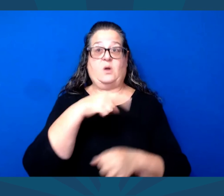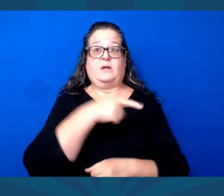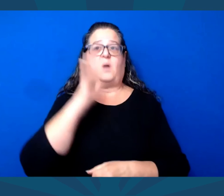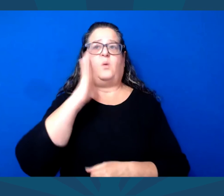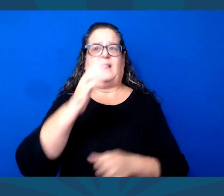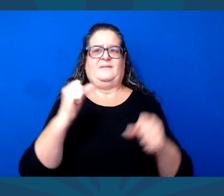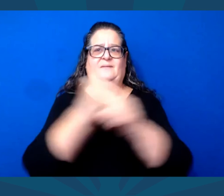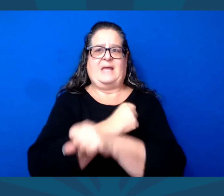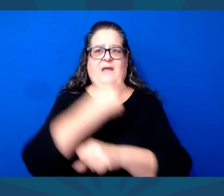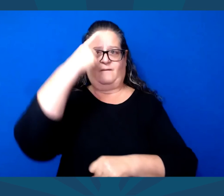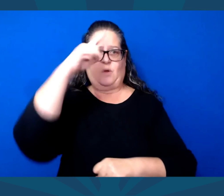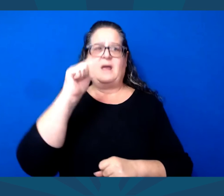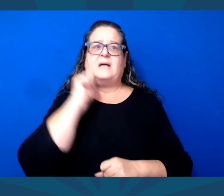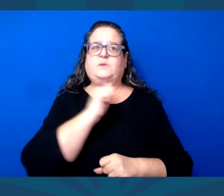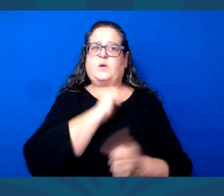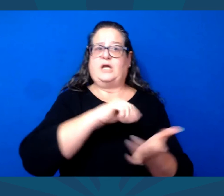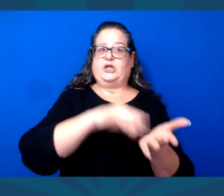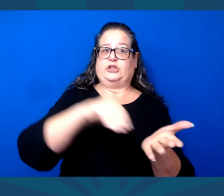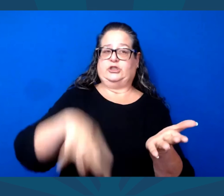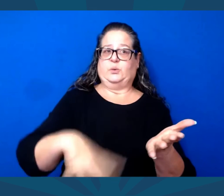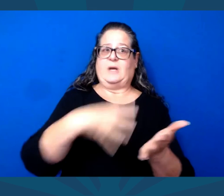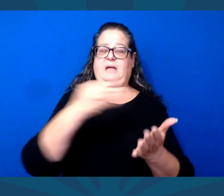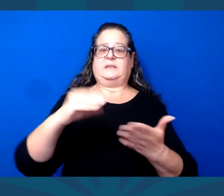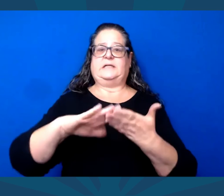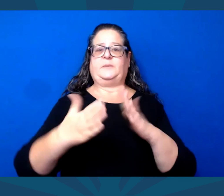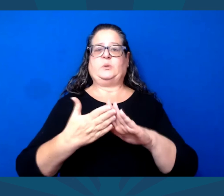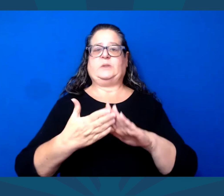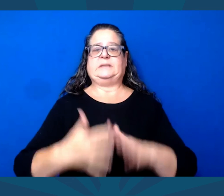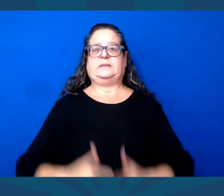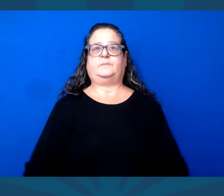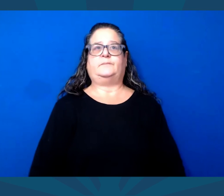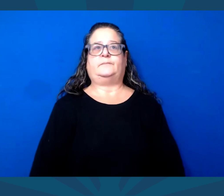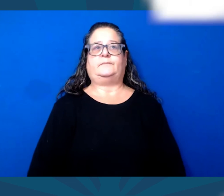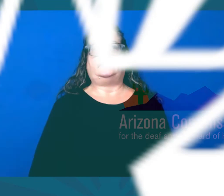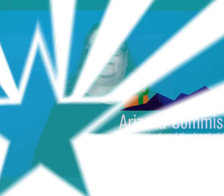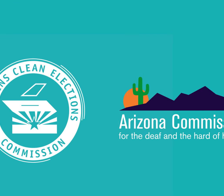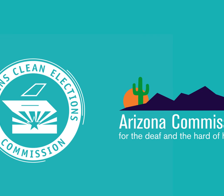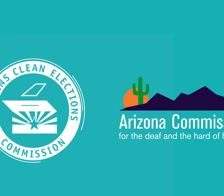and if elected, Keith will fight for Arizona students and community.